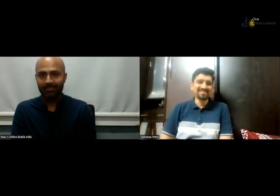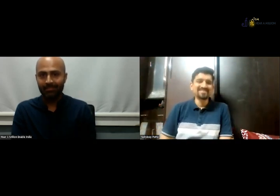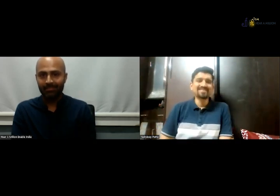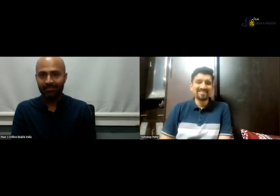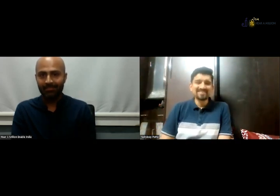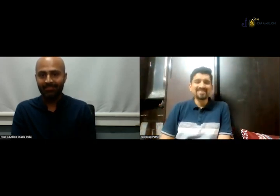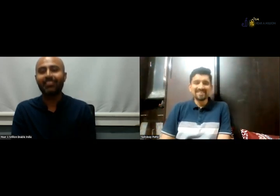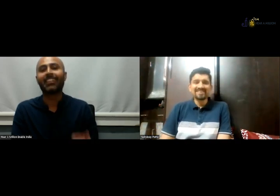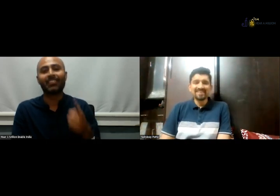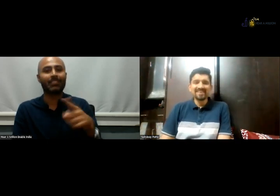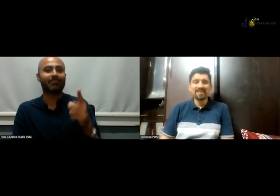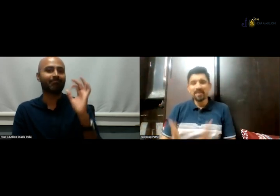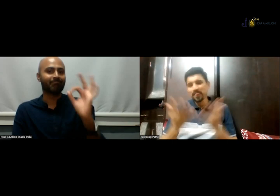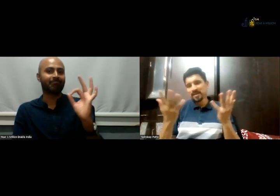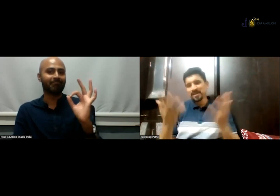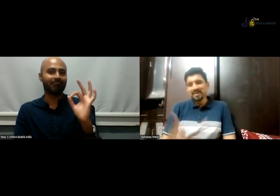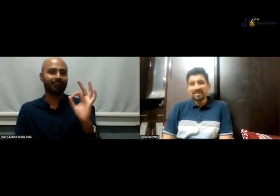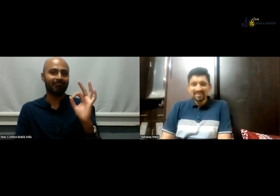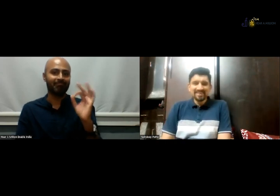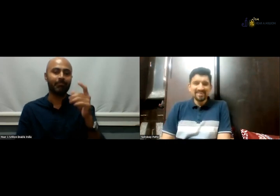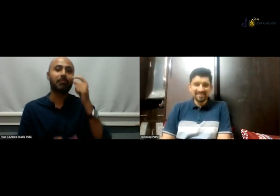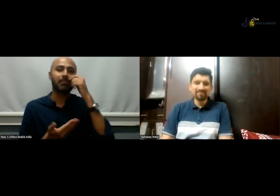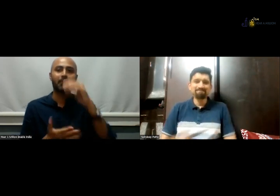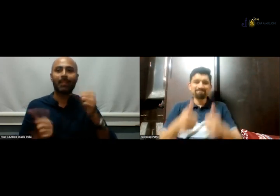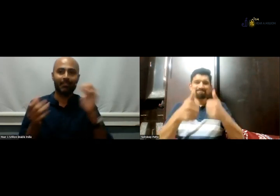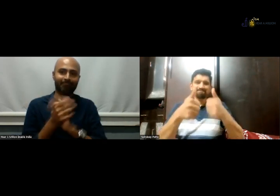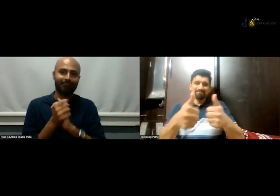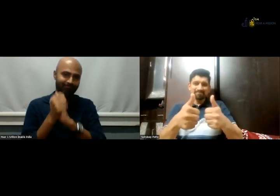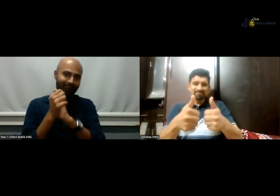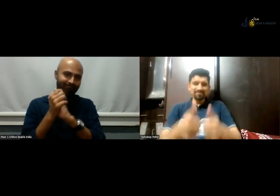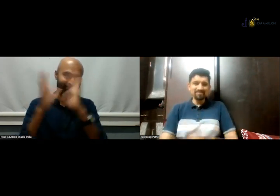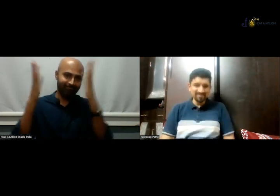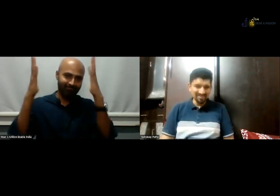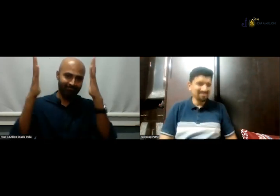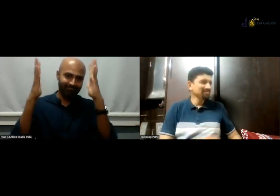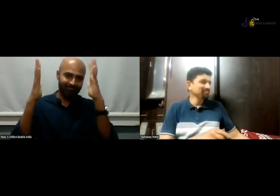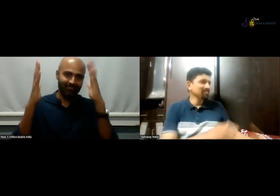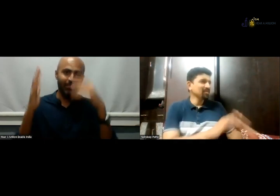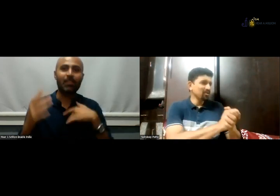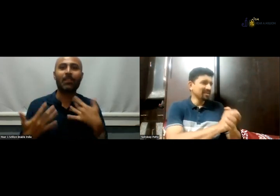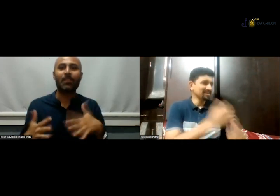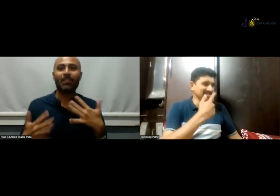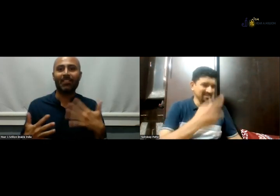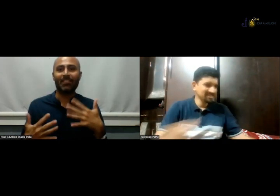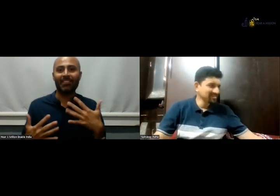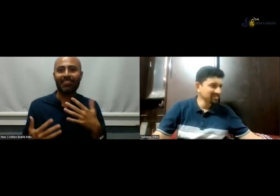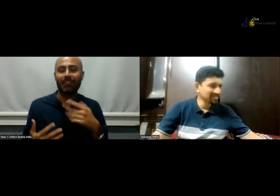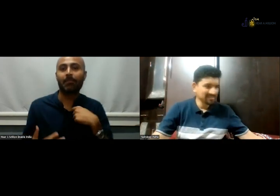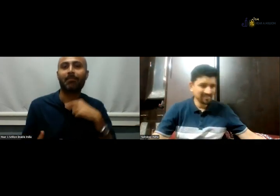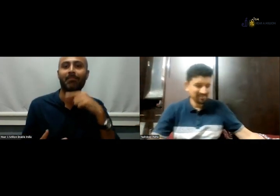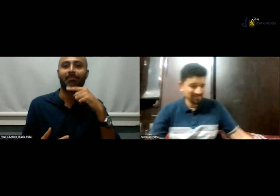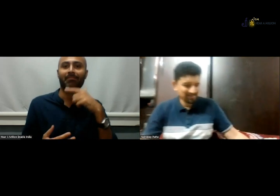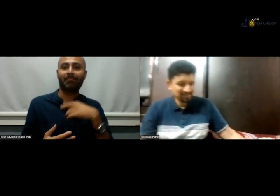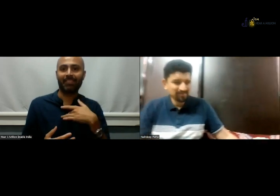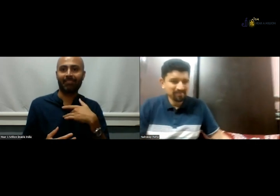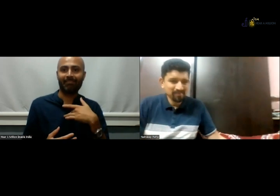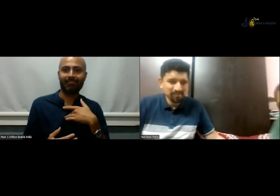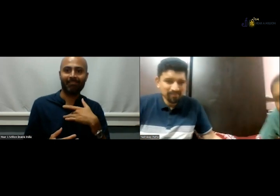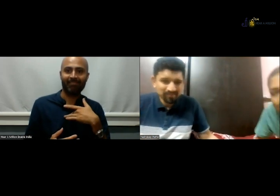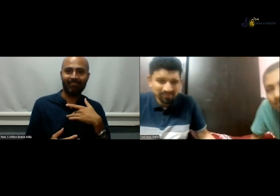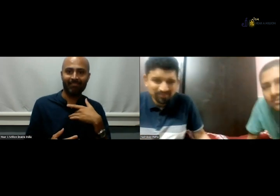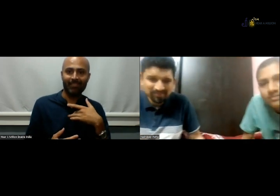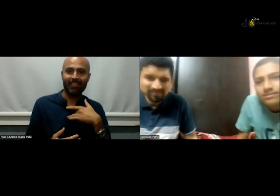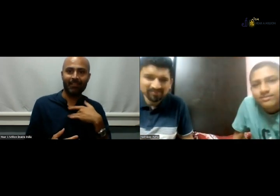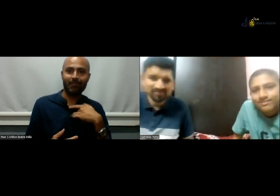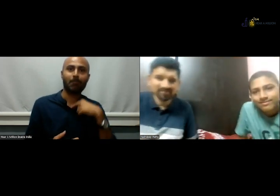But I mean, every child needs their mother. But Yes, congratulations, Dhruv.